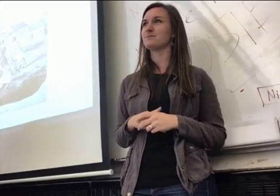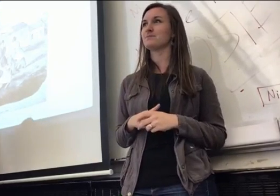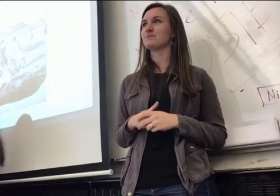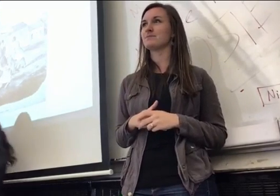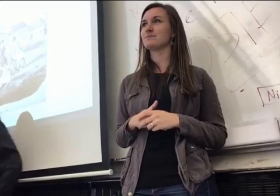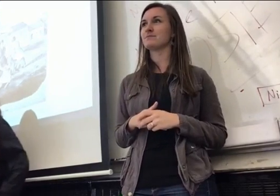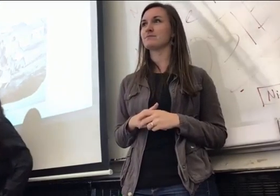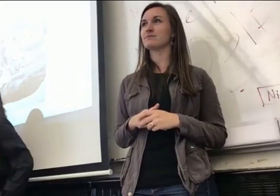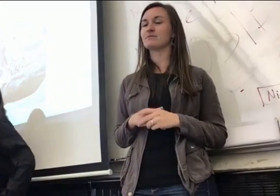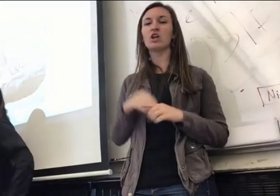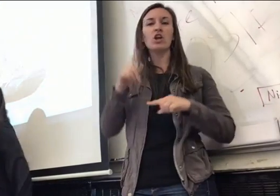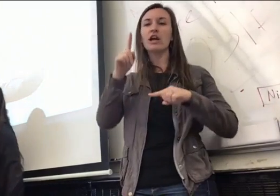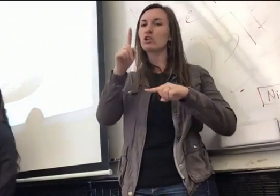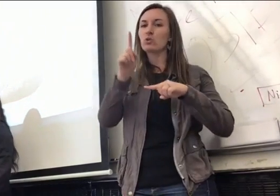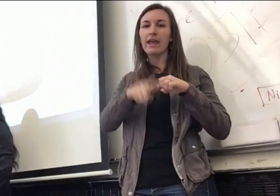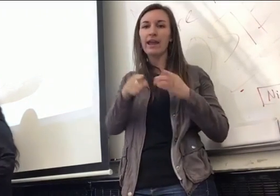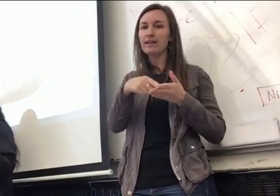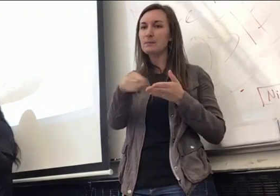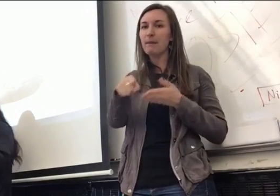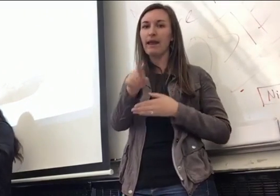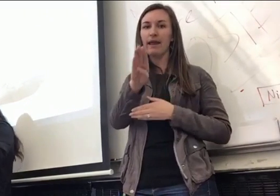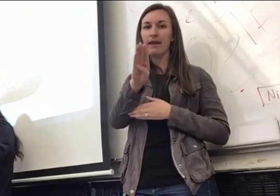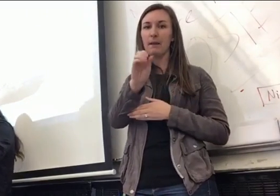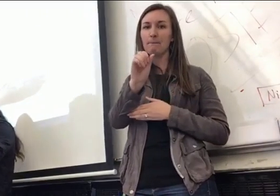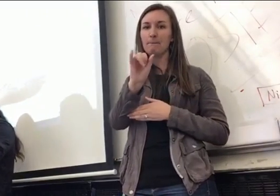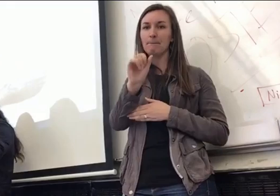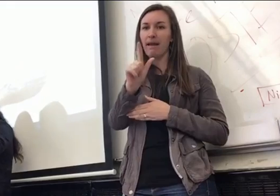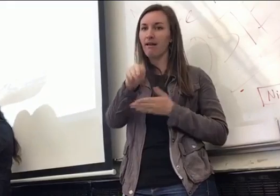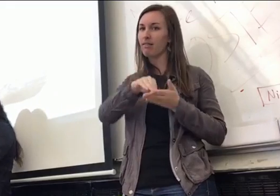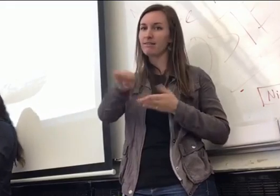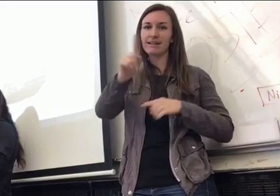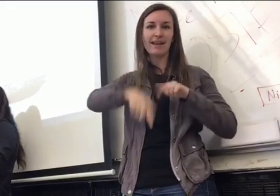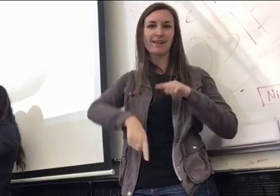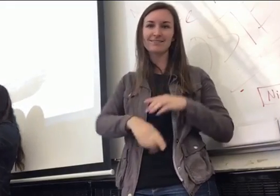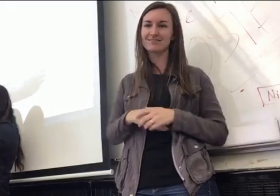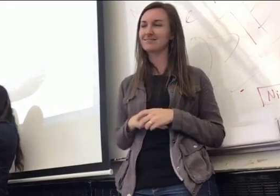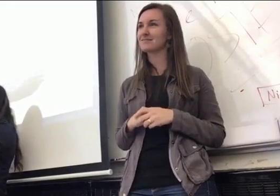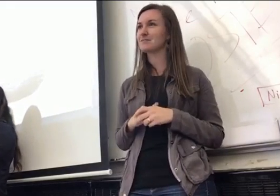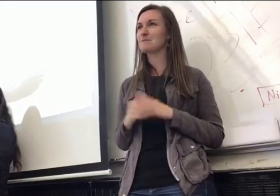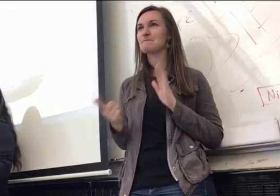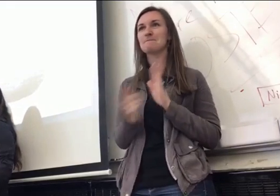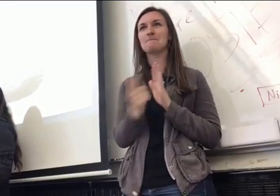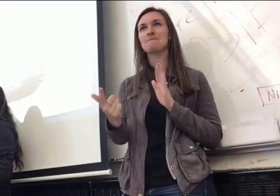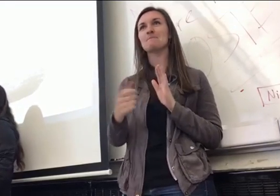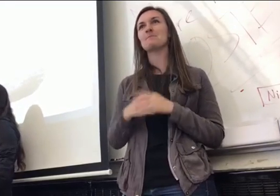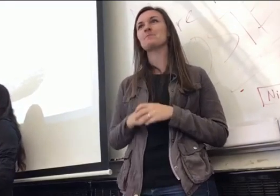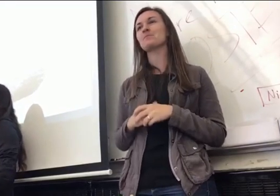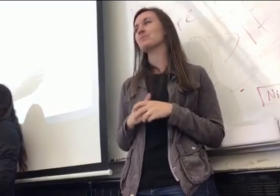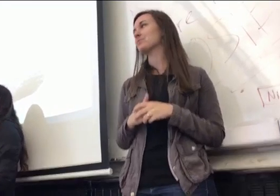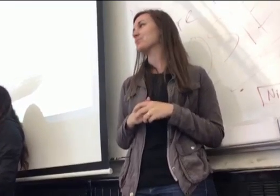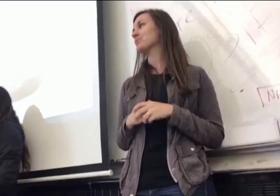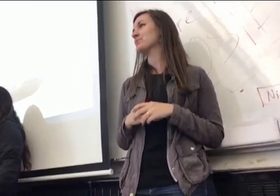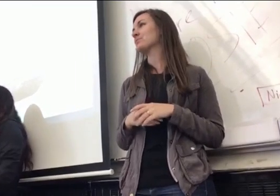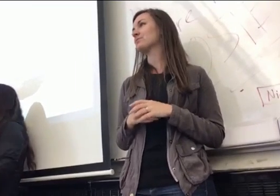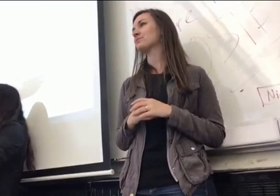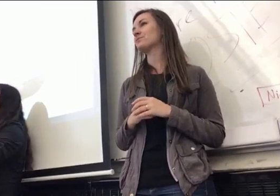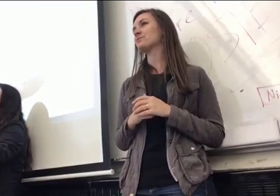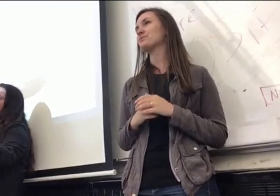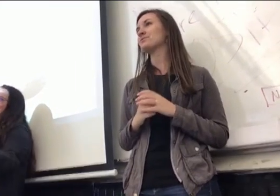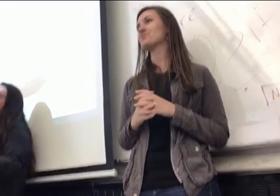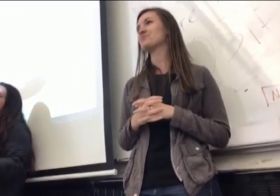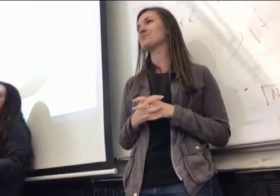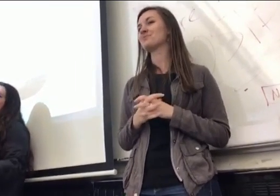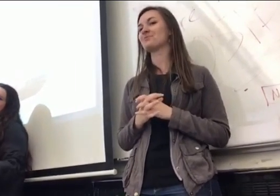No, there's no bail. Life here sucks. I'm sorry. You're not sorry. You're the king. Yeah, you're right. I'm not really